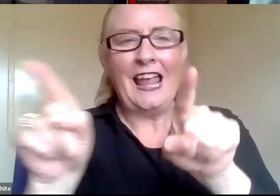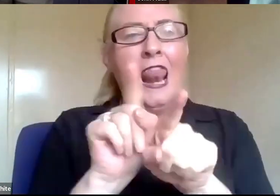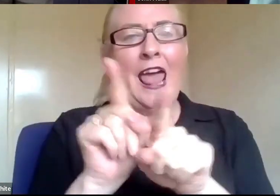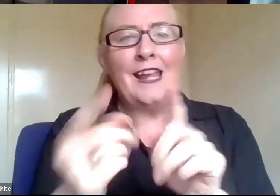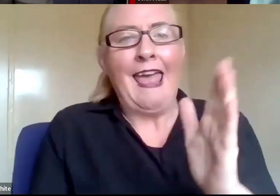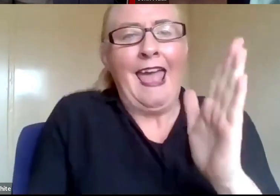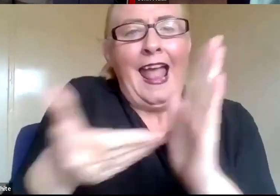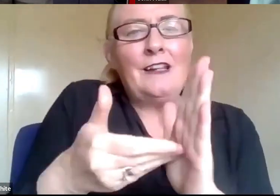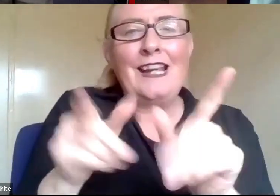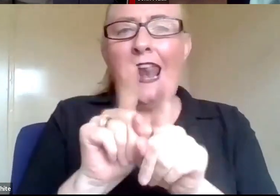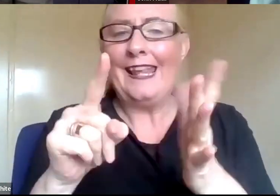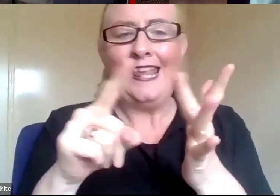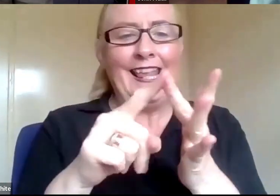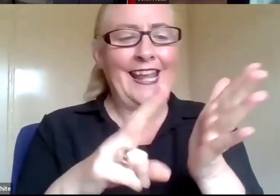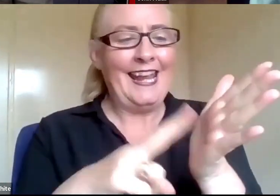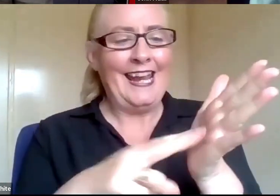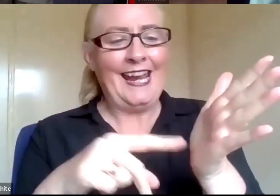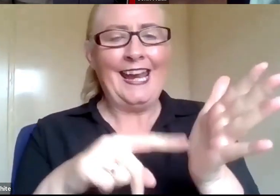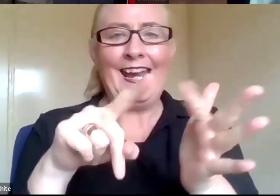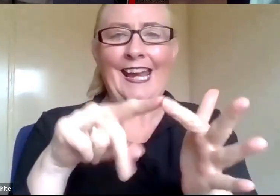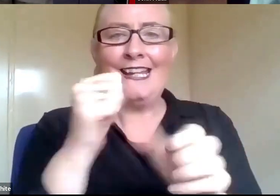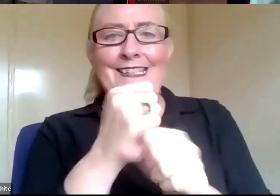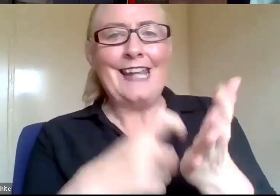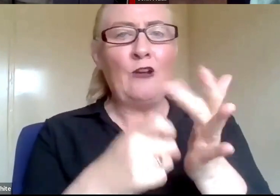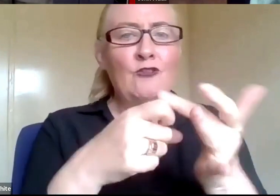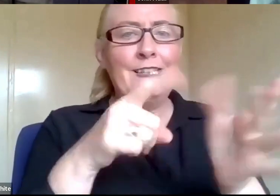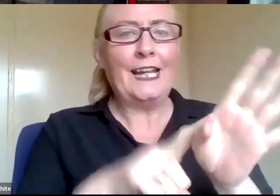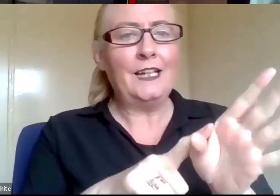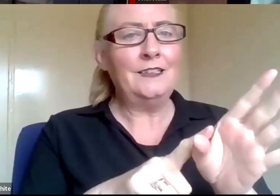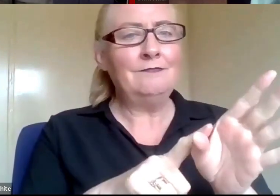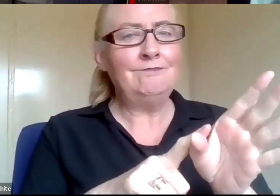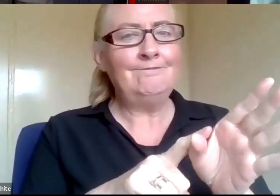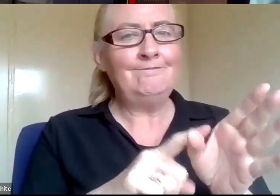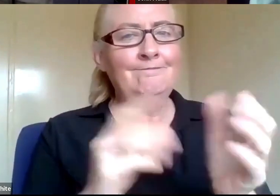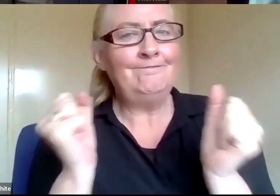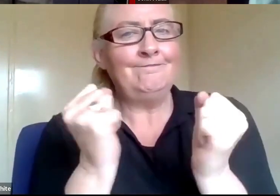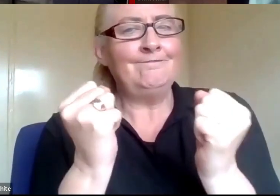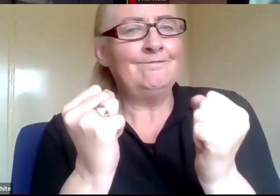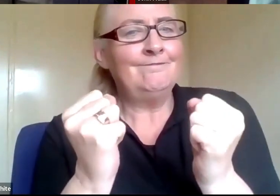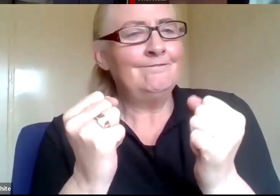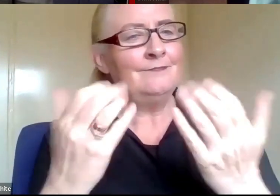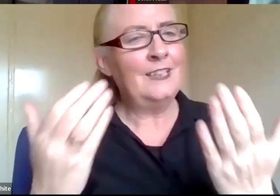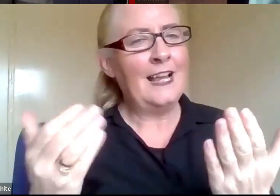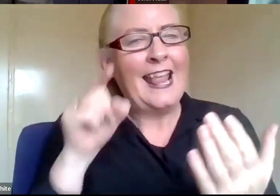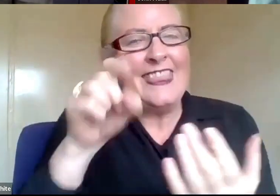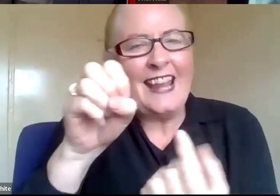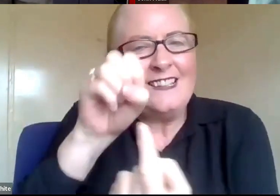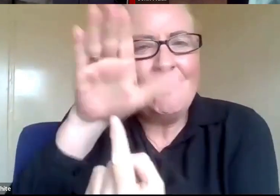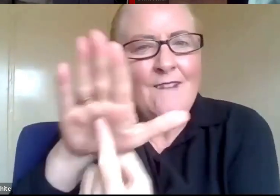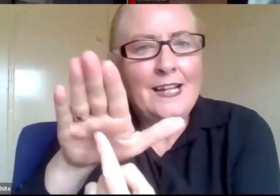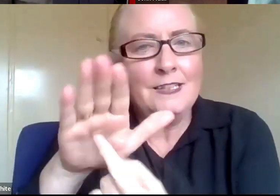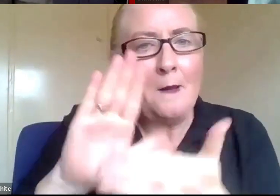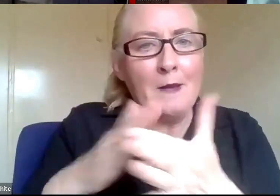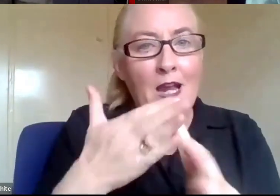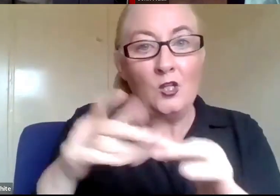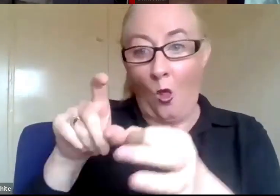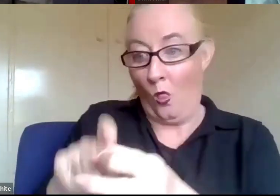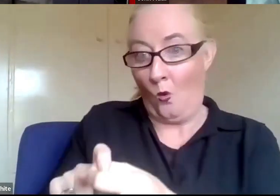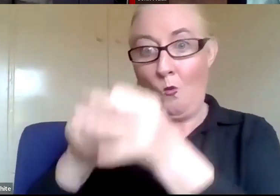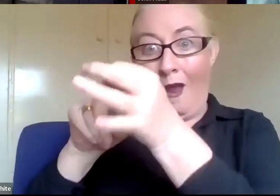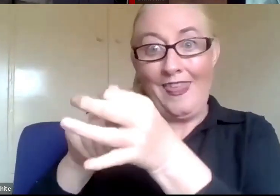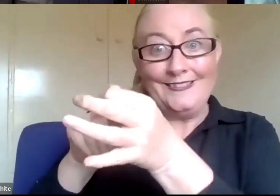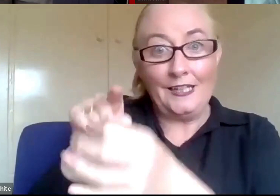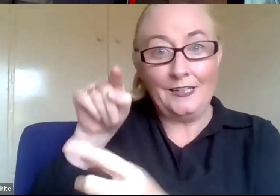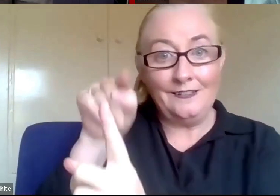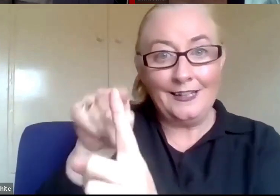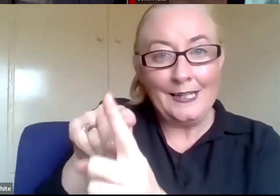because it's the quality which makes people trust you. What is integrity? Well, it comes from the Latin